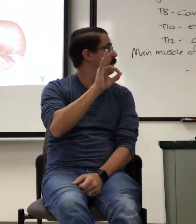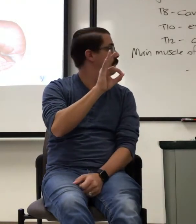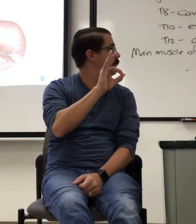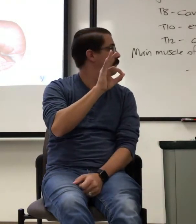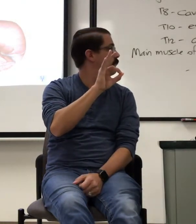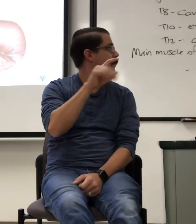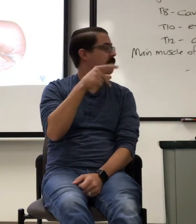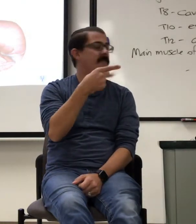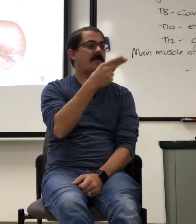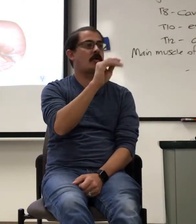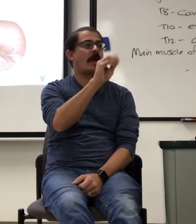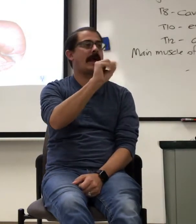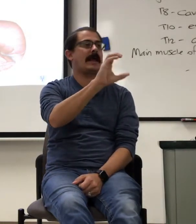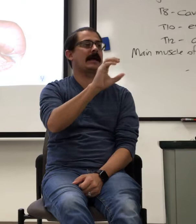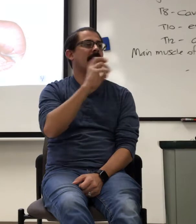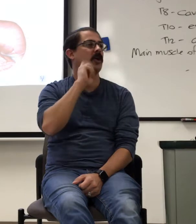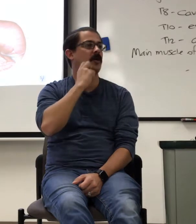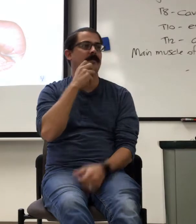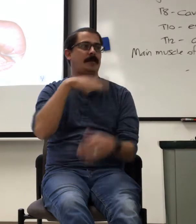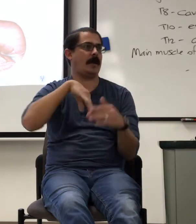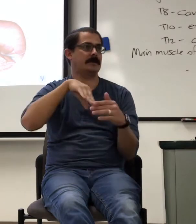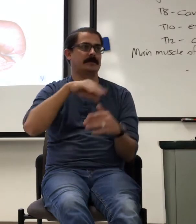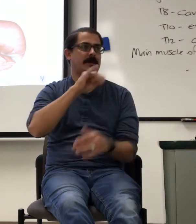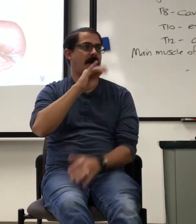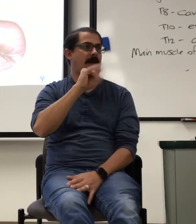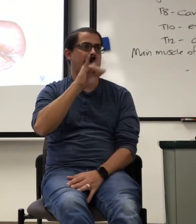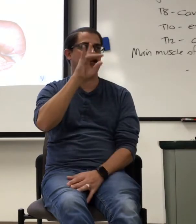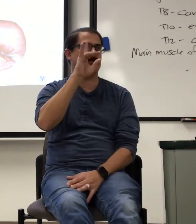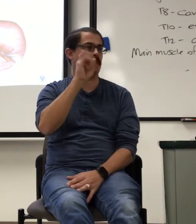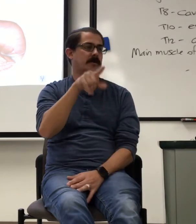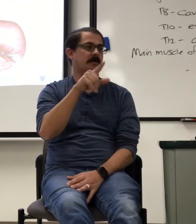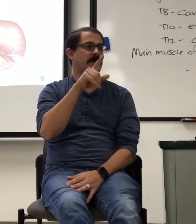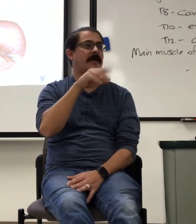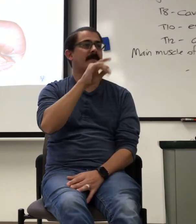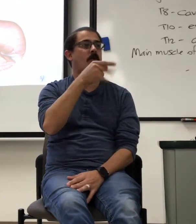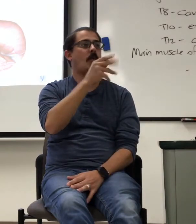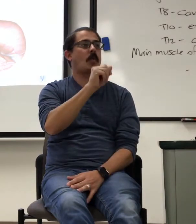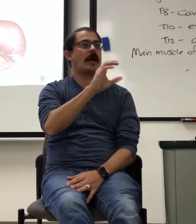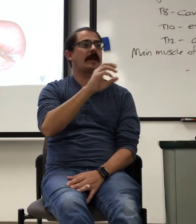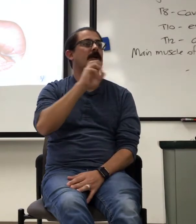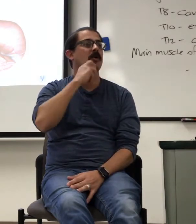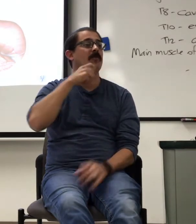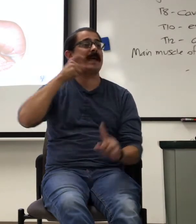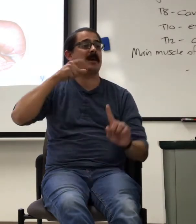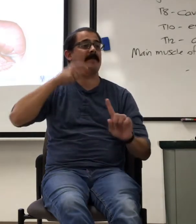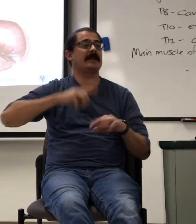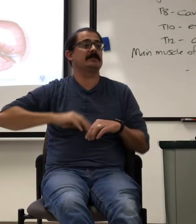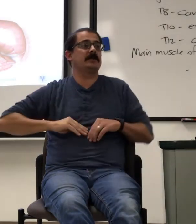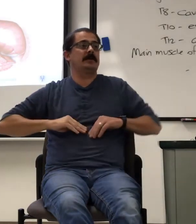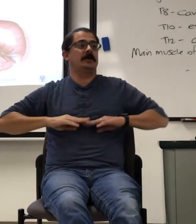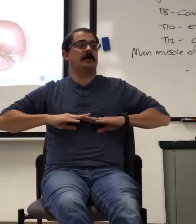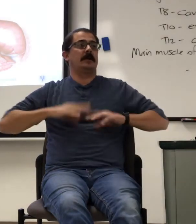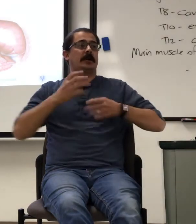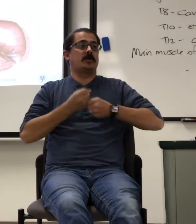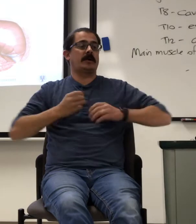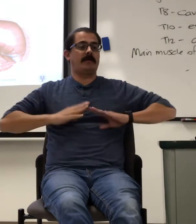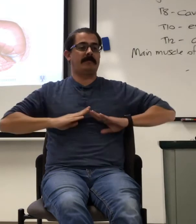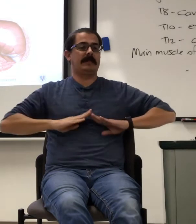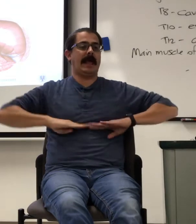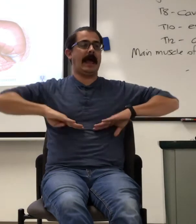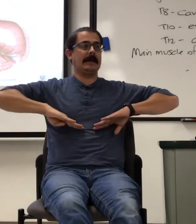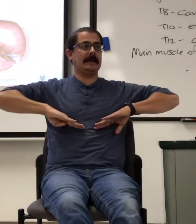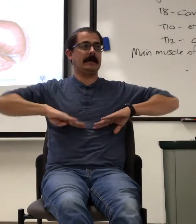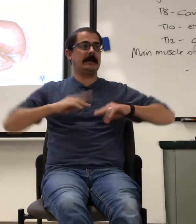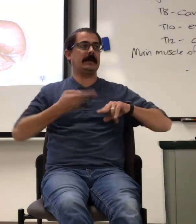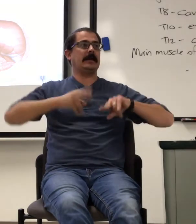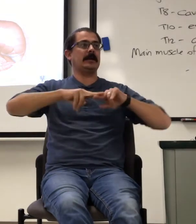That's one of the most basic anatomy questions. The phrenic nerve innervates the diaphragm. So the diaphragm contracts, it flattens, it increases the thoracic